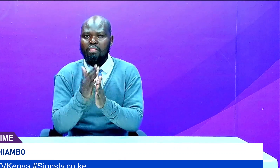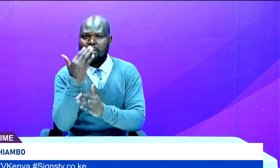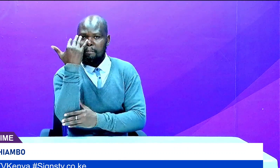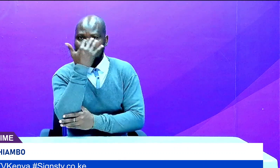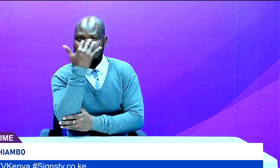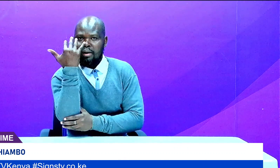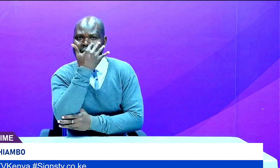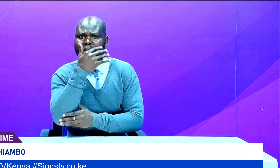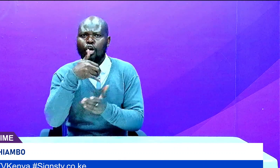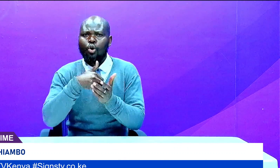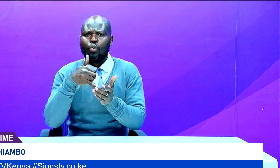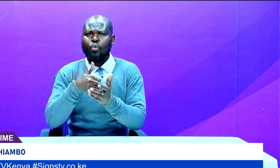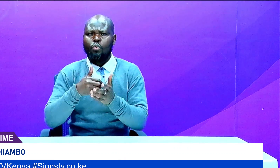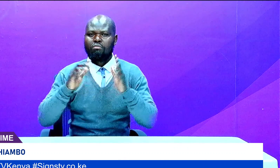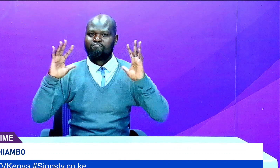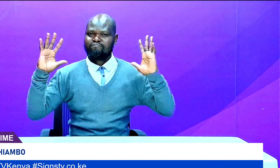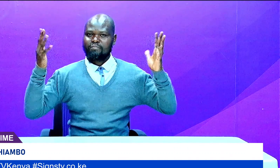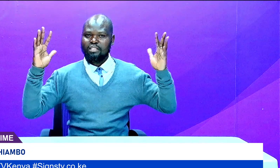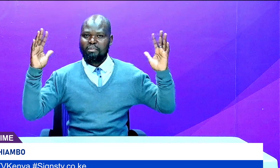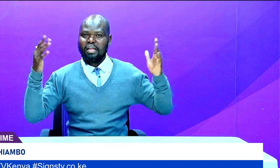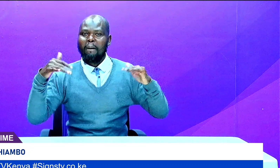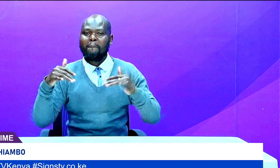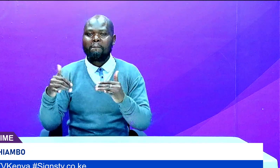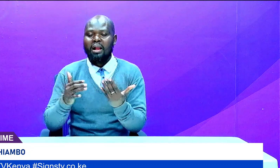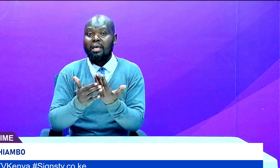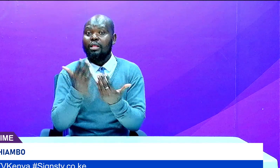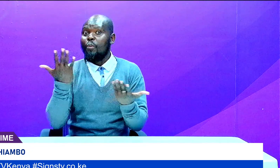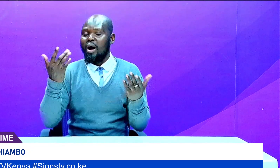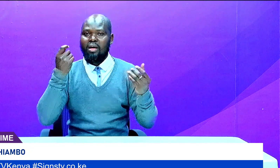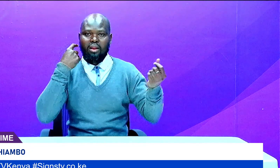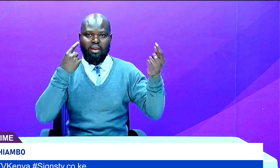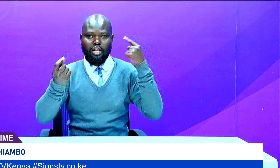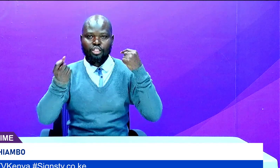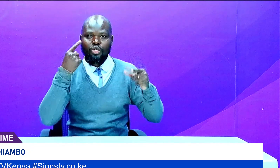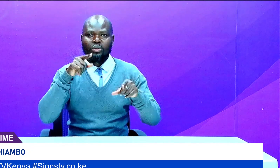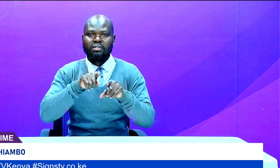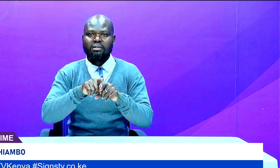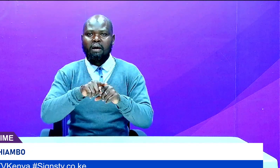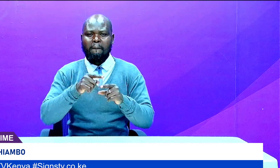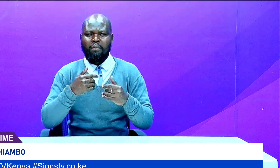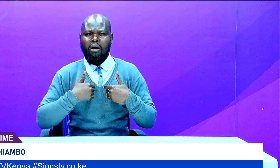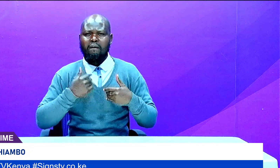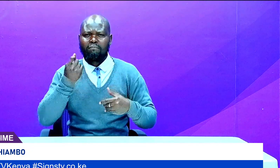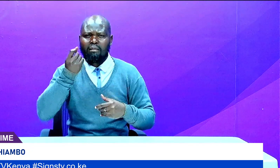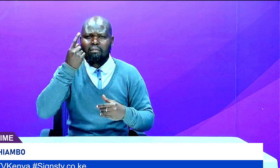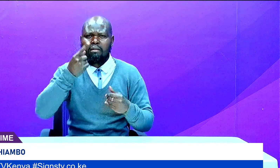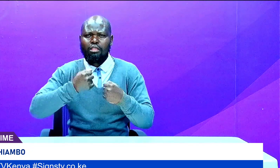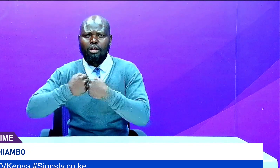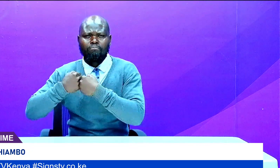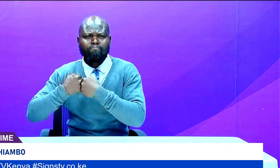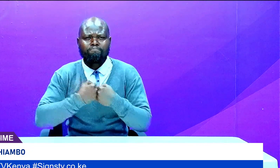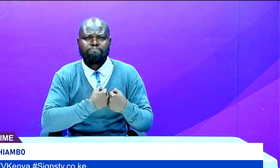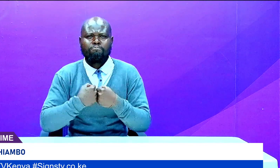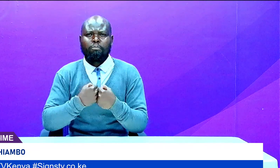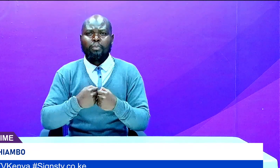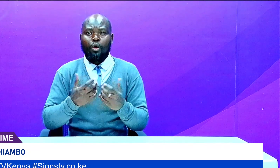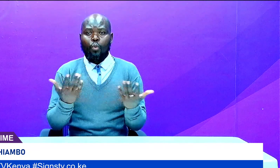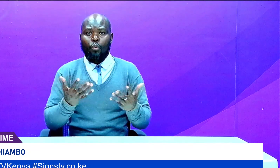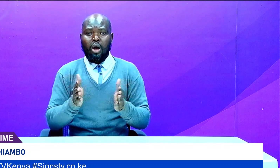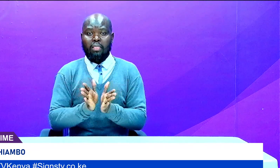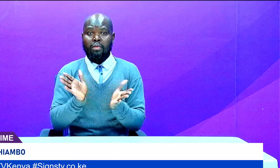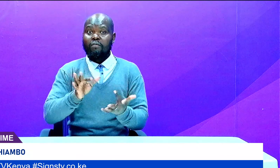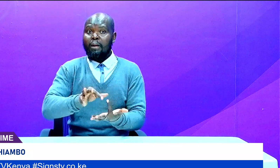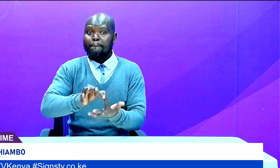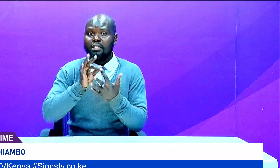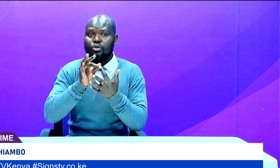Caregivers of children with autism and cerebral palsy in Kericho have undergone special training to enhance their ability